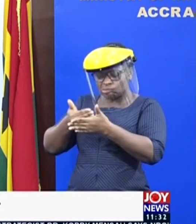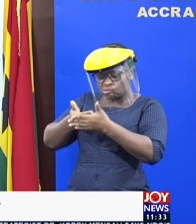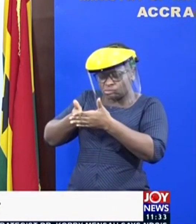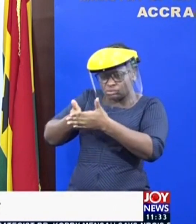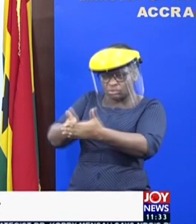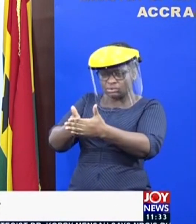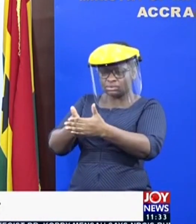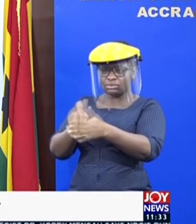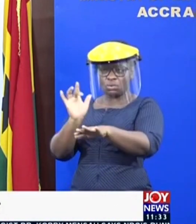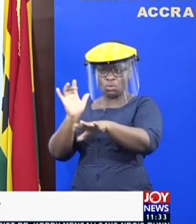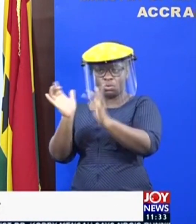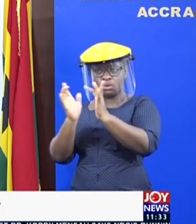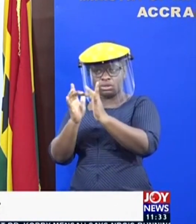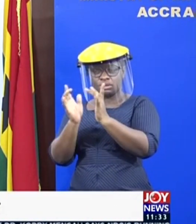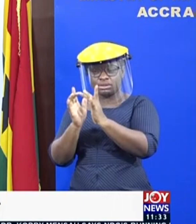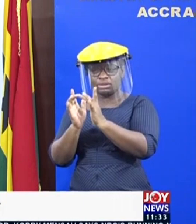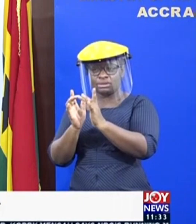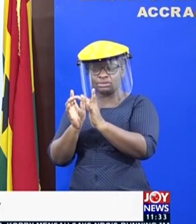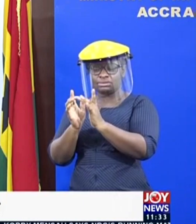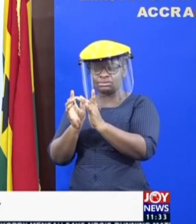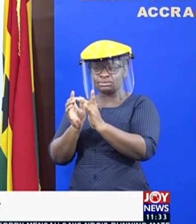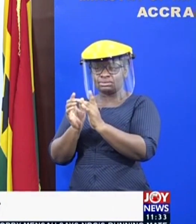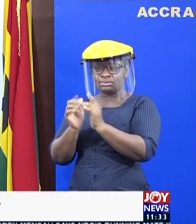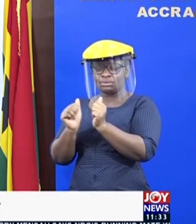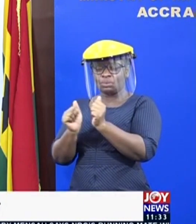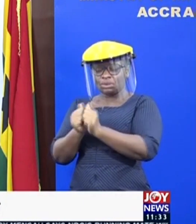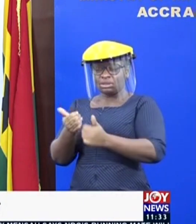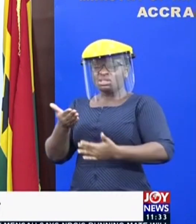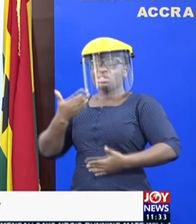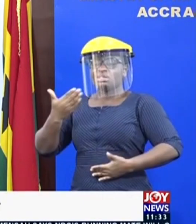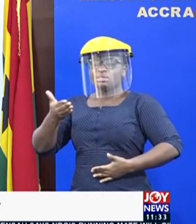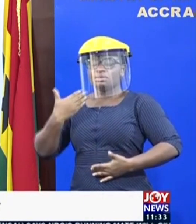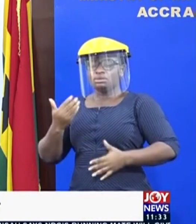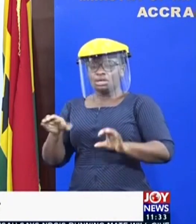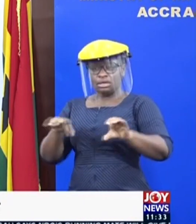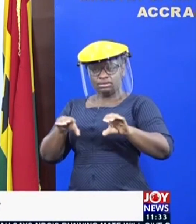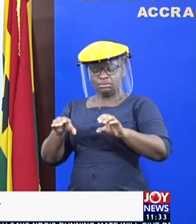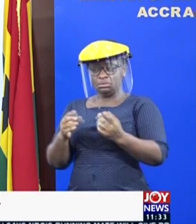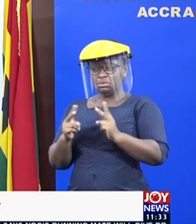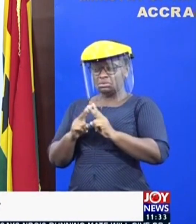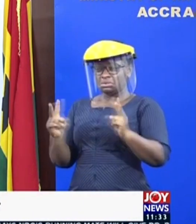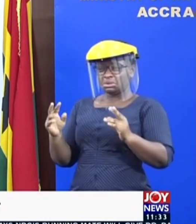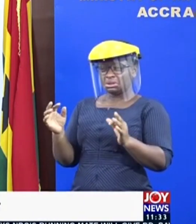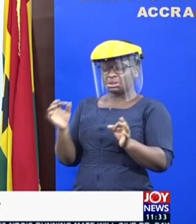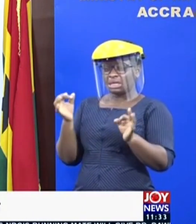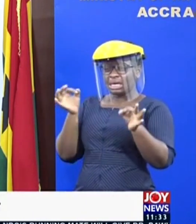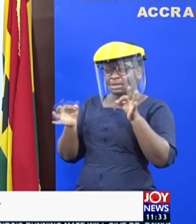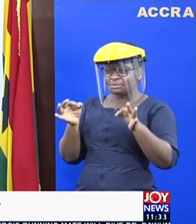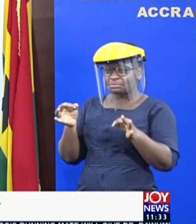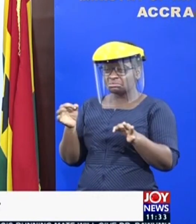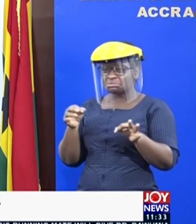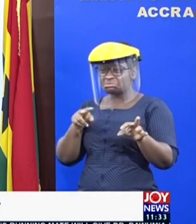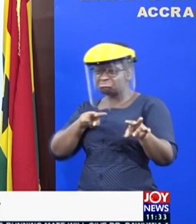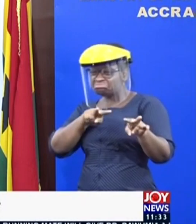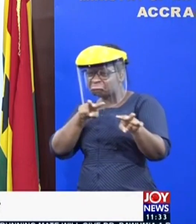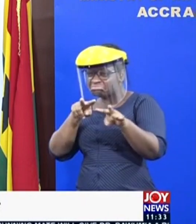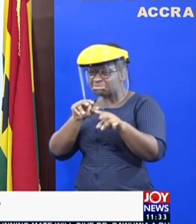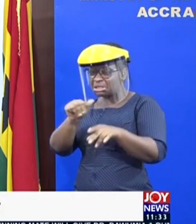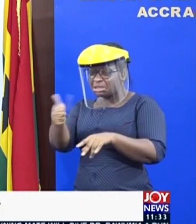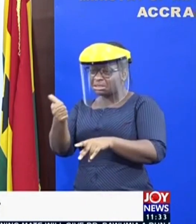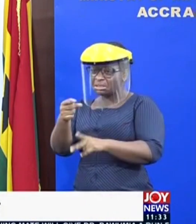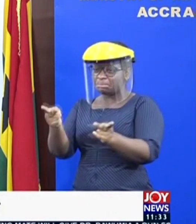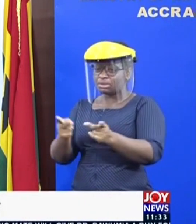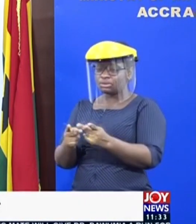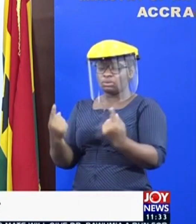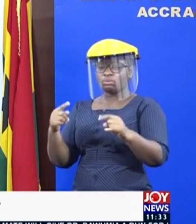contact and also by very close, and then the respiratory activity. So if you look at other places, when